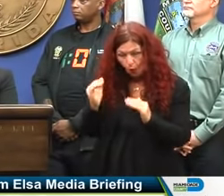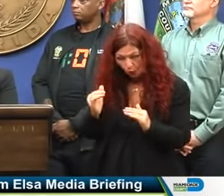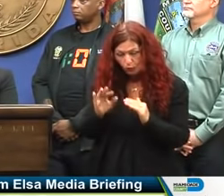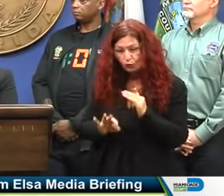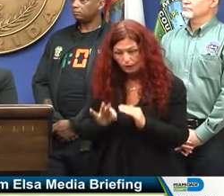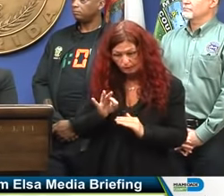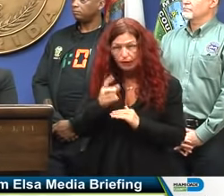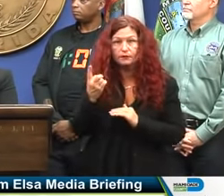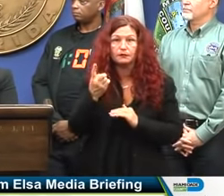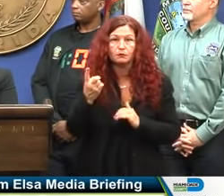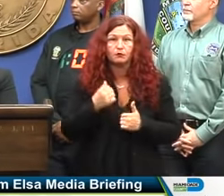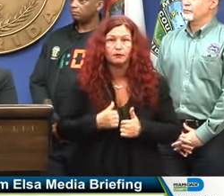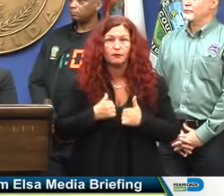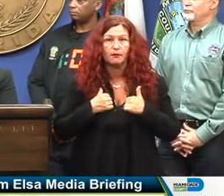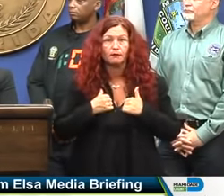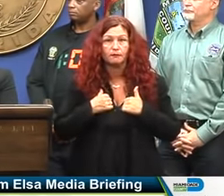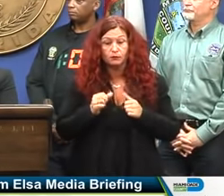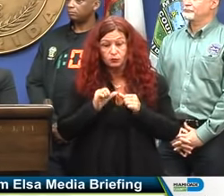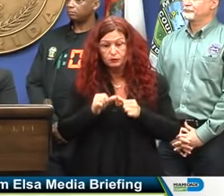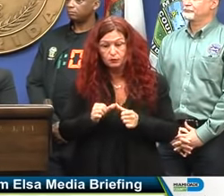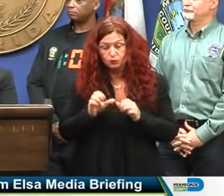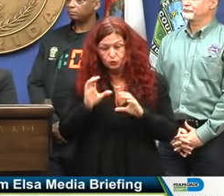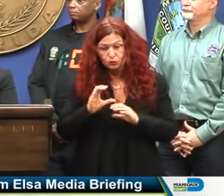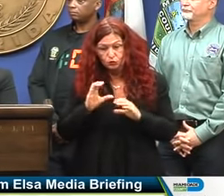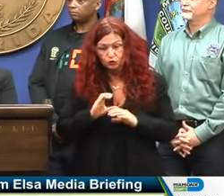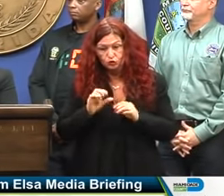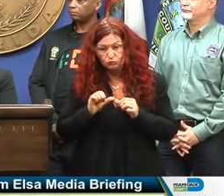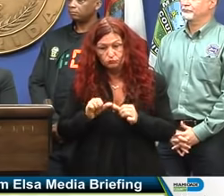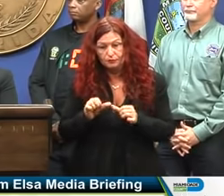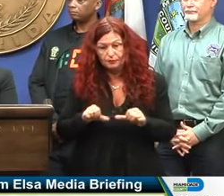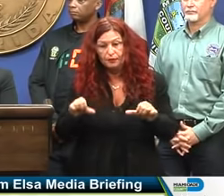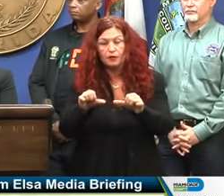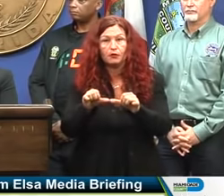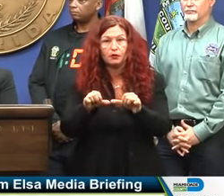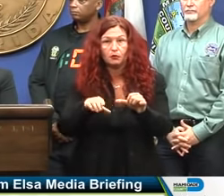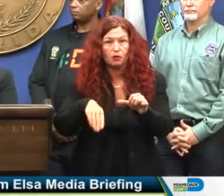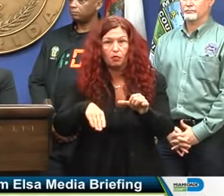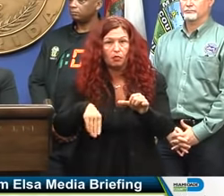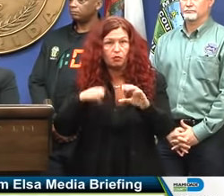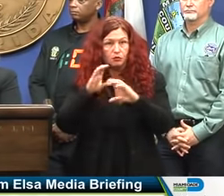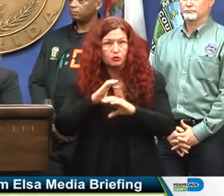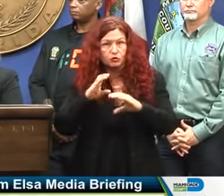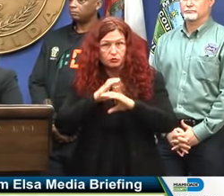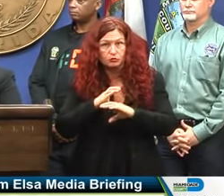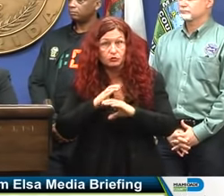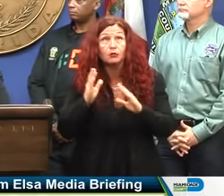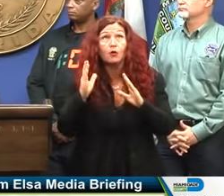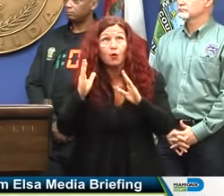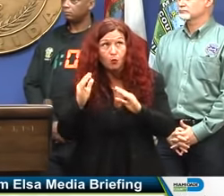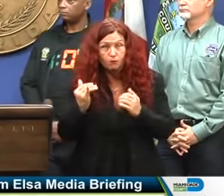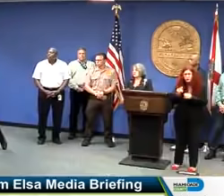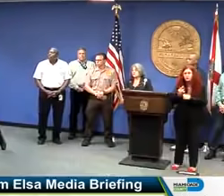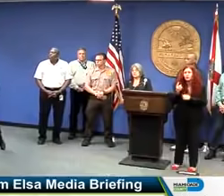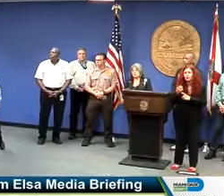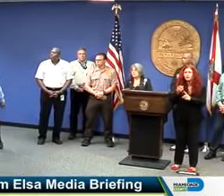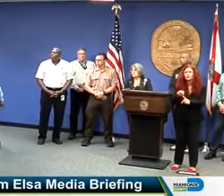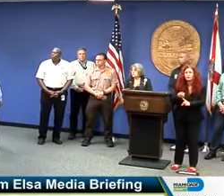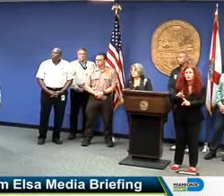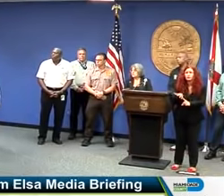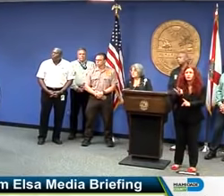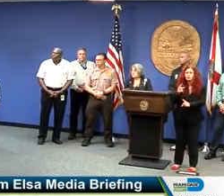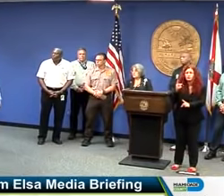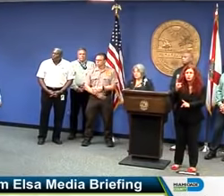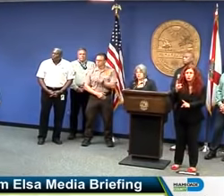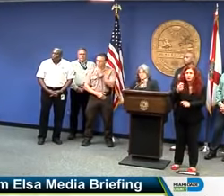to continue the search and rescue operation. So that is what we are doing today. Right here, follow by building. Mayor